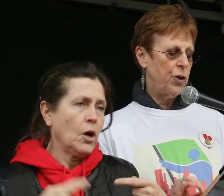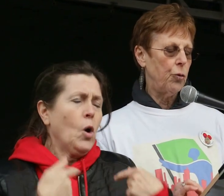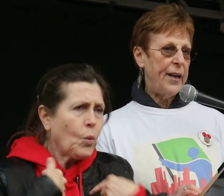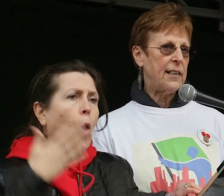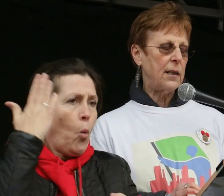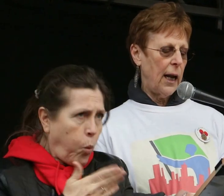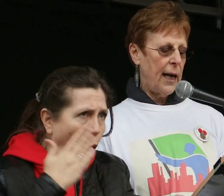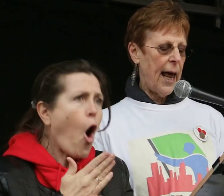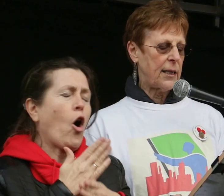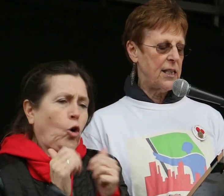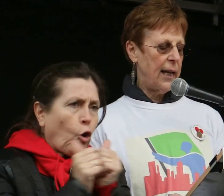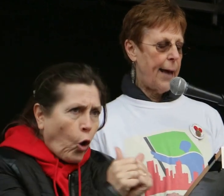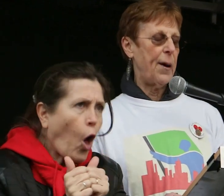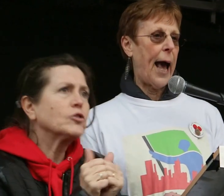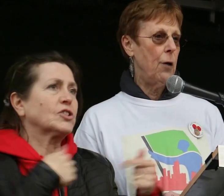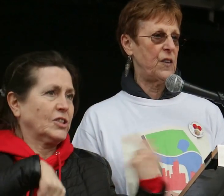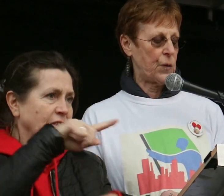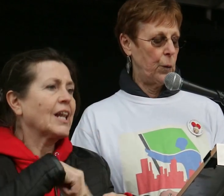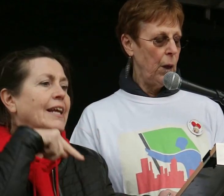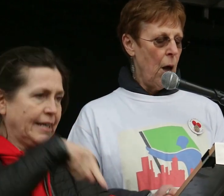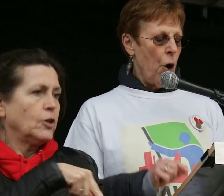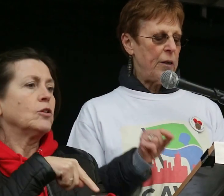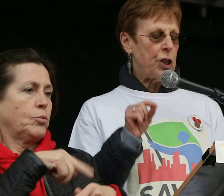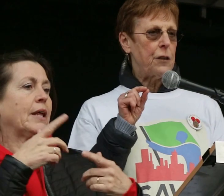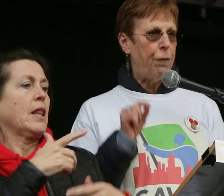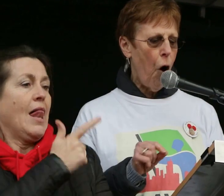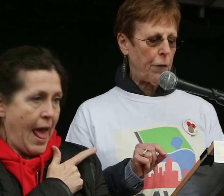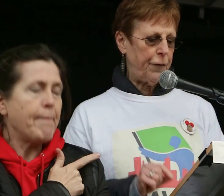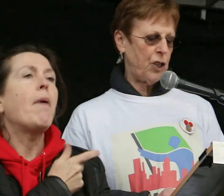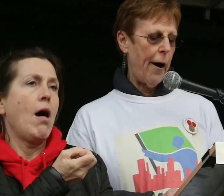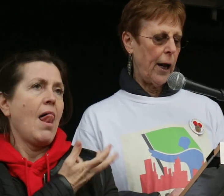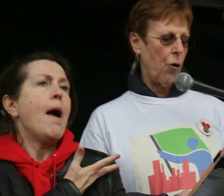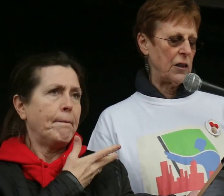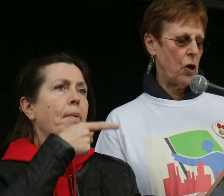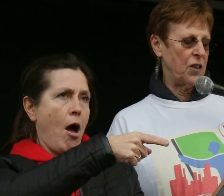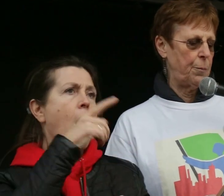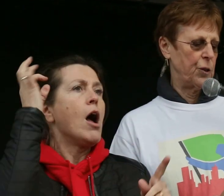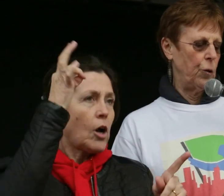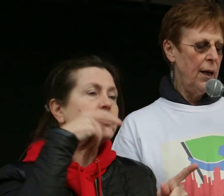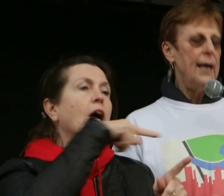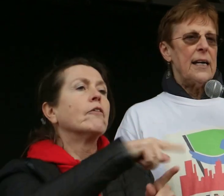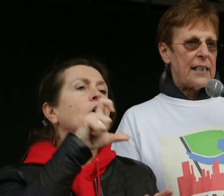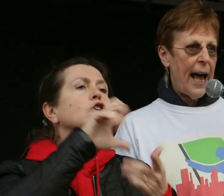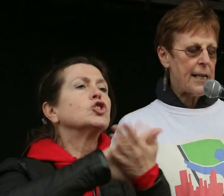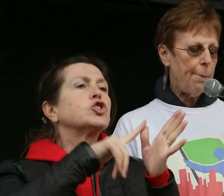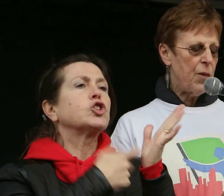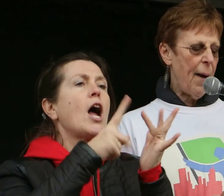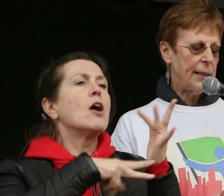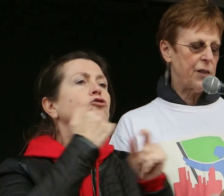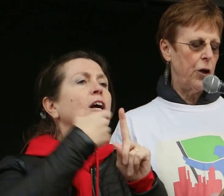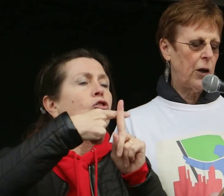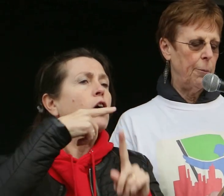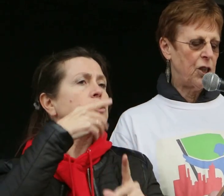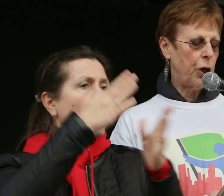closely with the recently elected Labour Council, which has fought for Charing Cross Hospital, set up